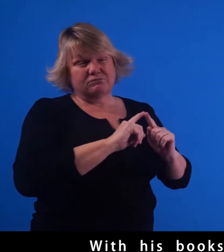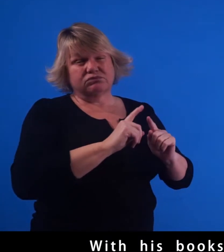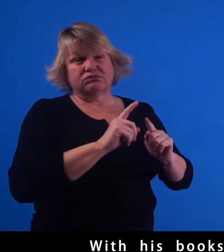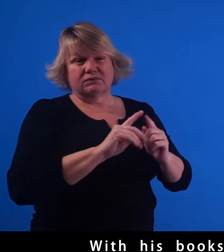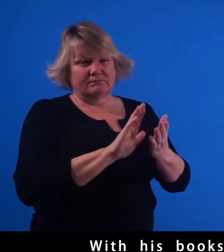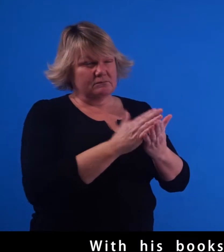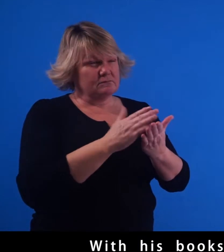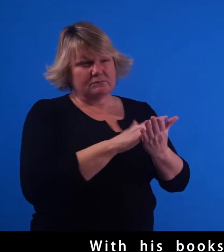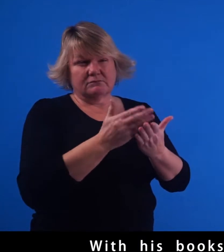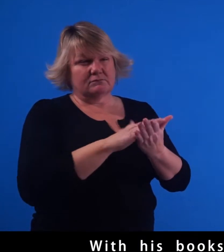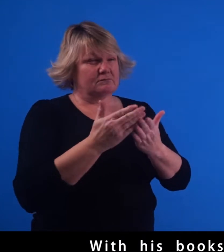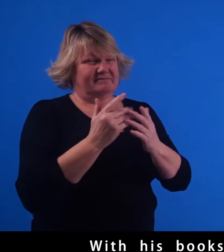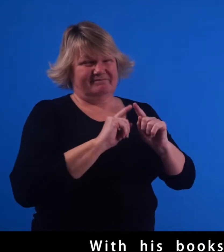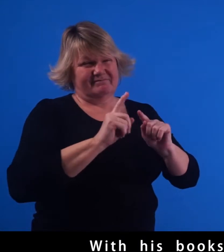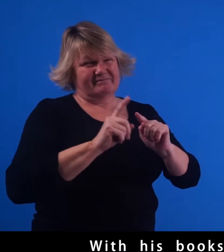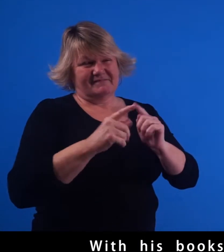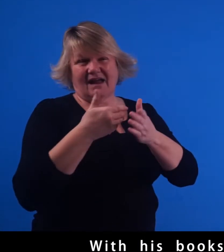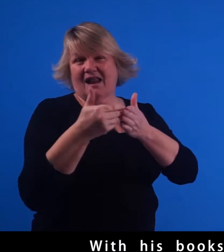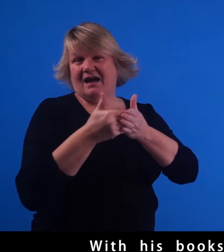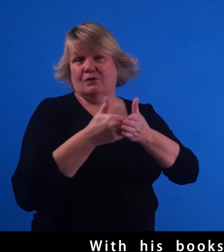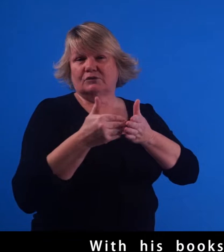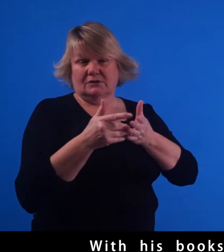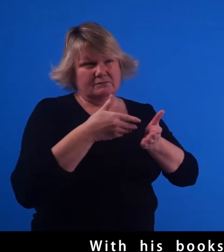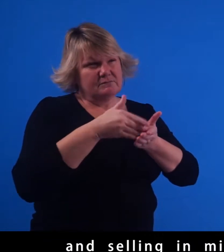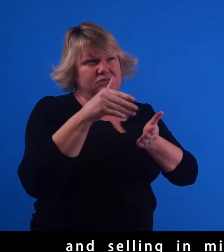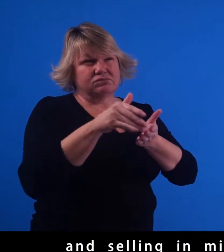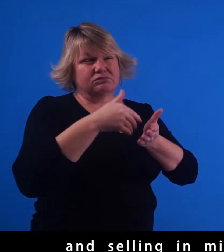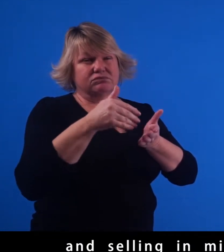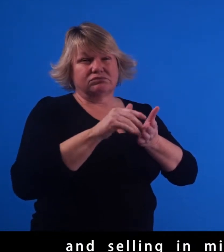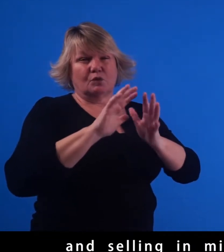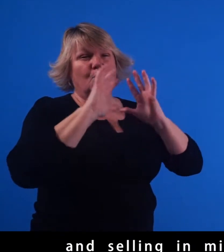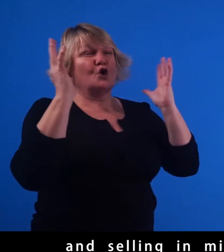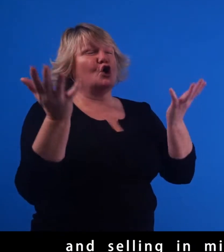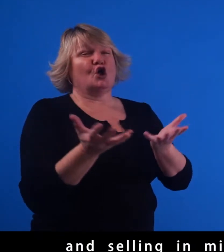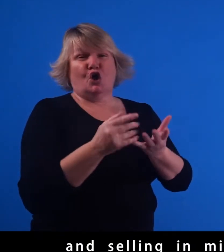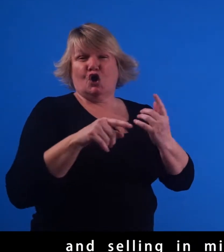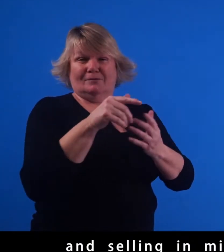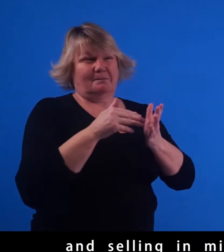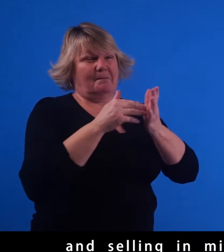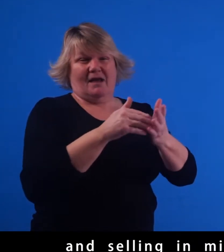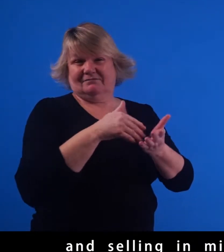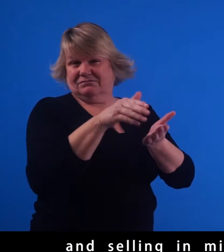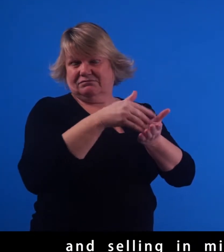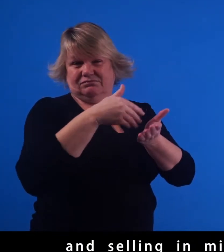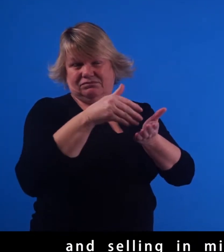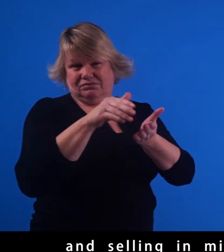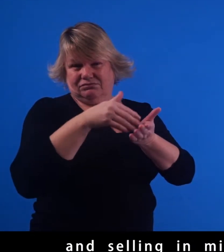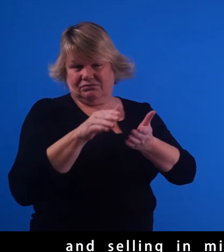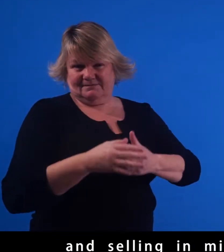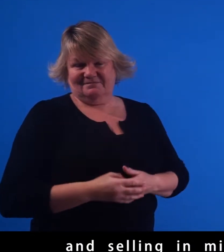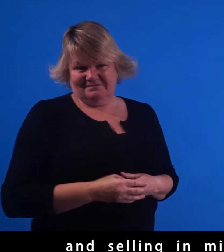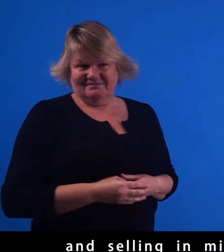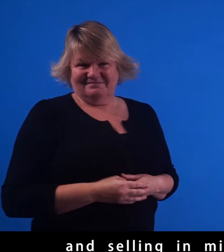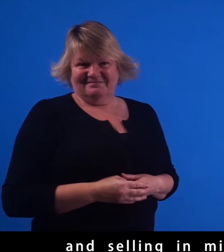With his books being translated into a variety of different languages and selling in millions around the world,